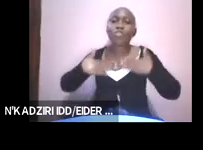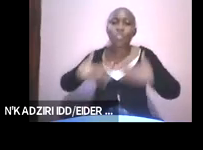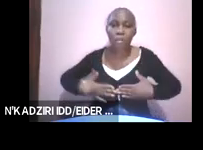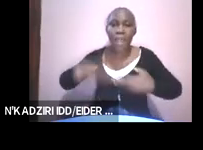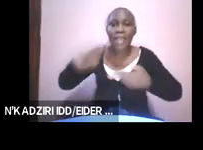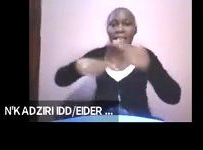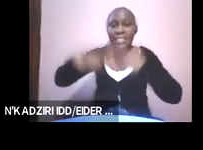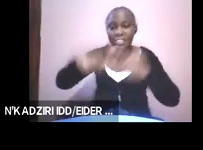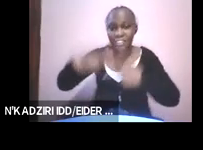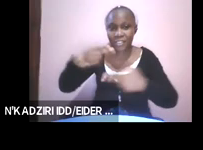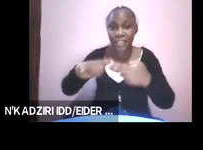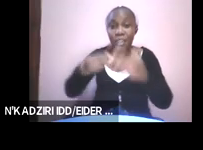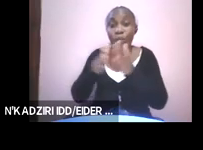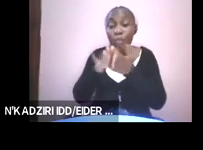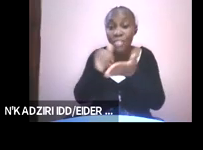arrangement and